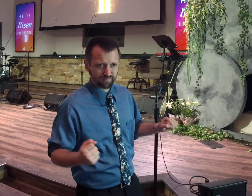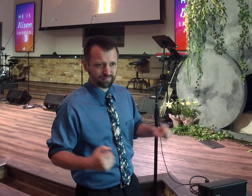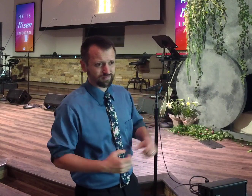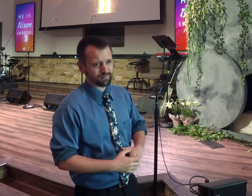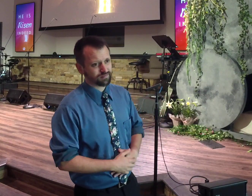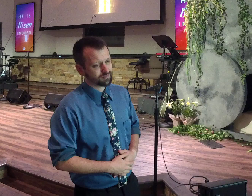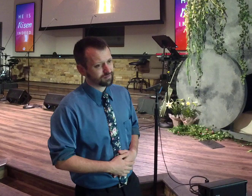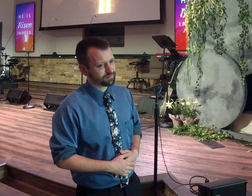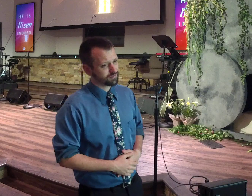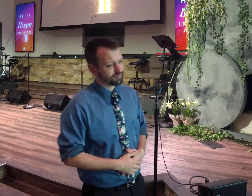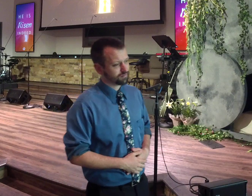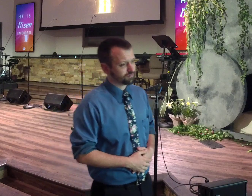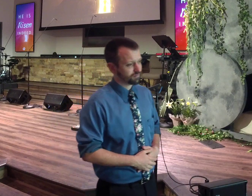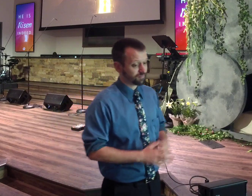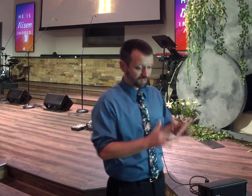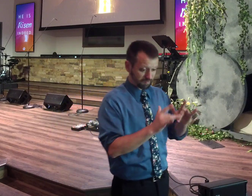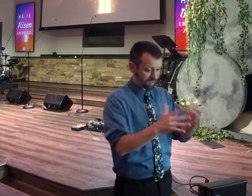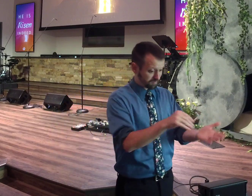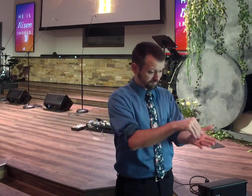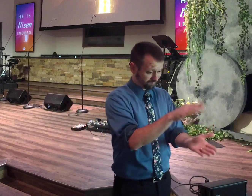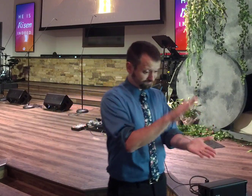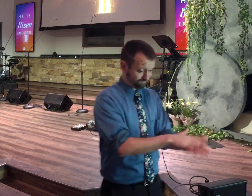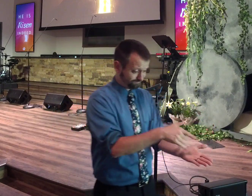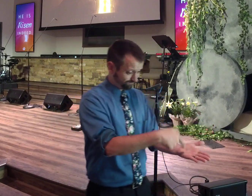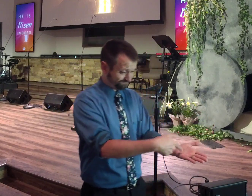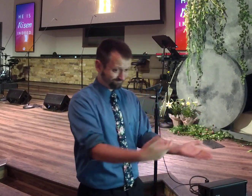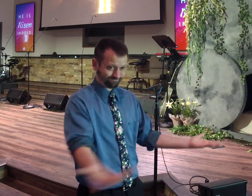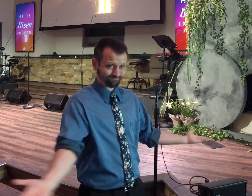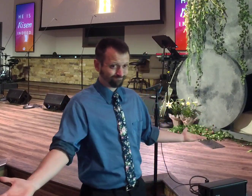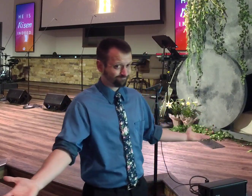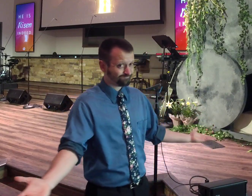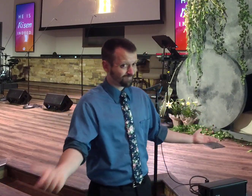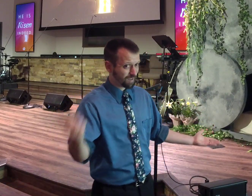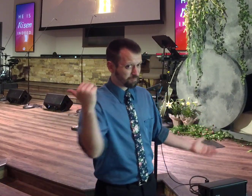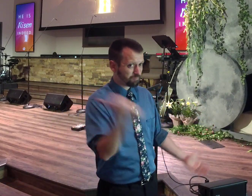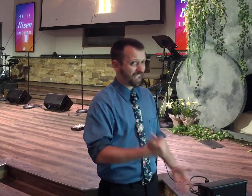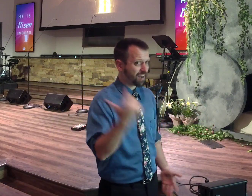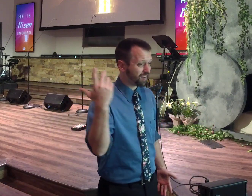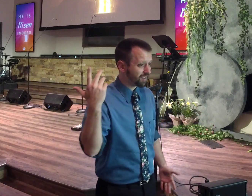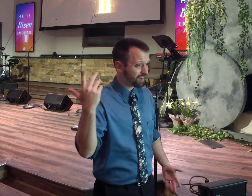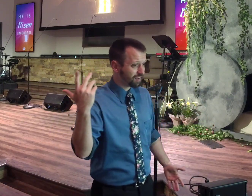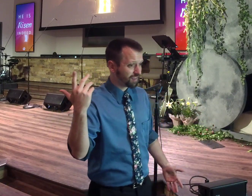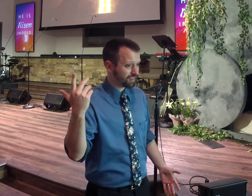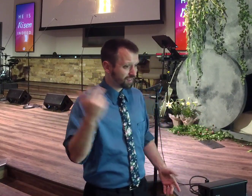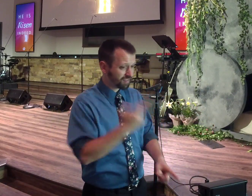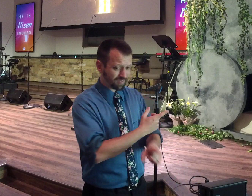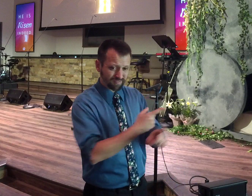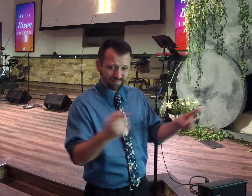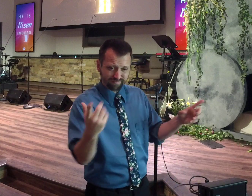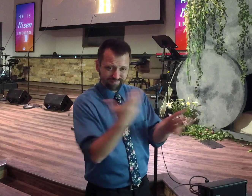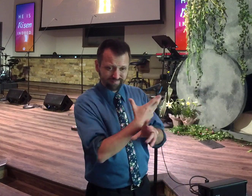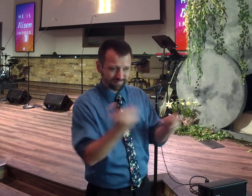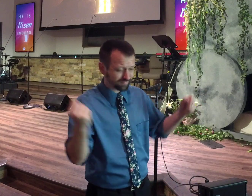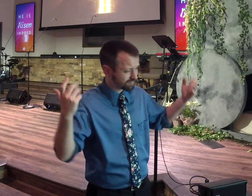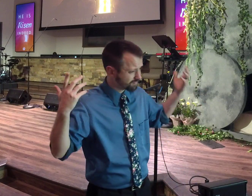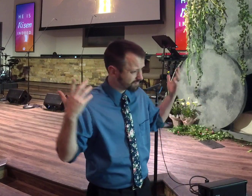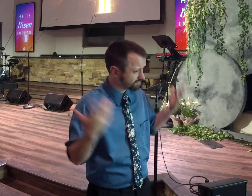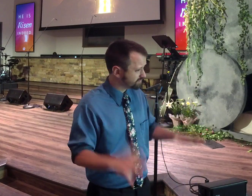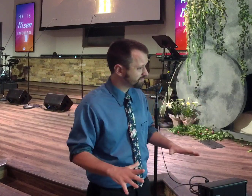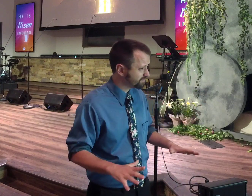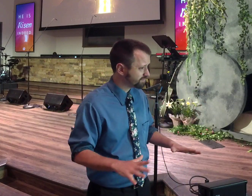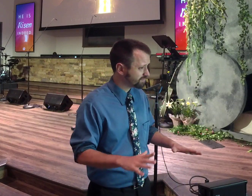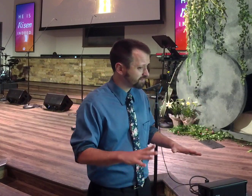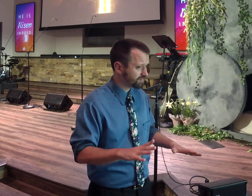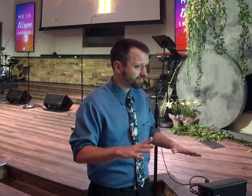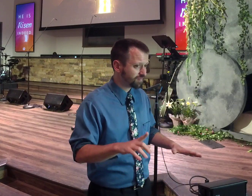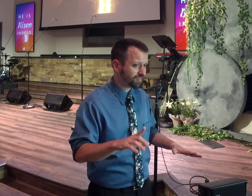saved. That's what the Bible says. Amen. And once you've accepted Christ as your risen Savior, your only hope of